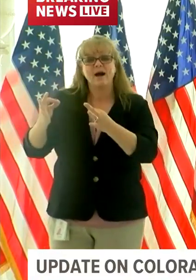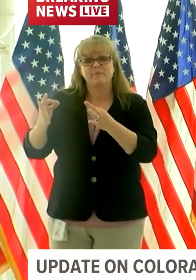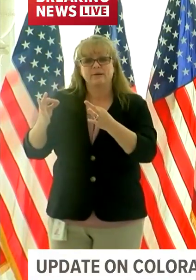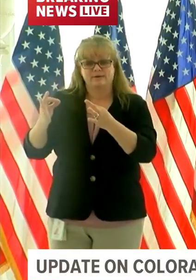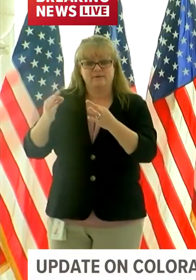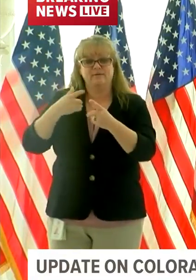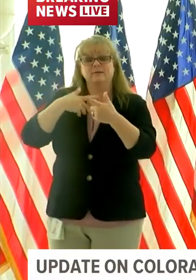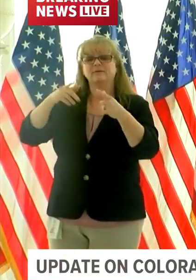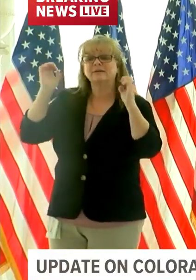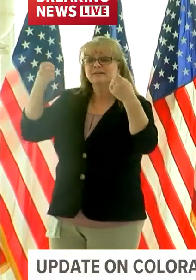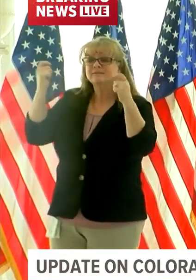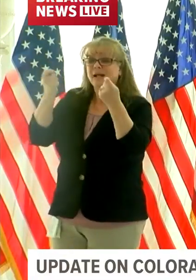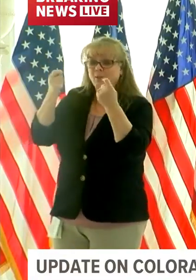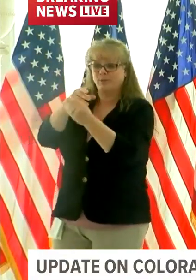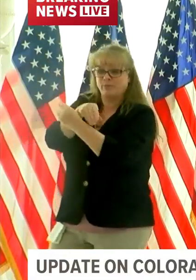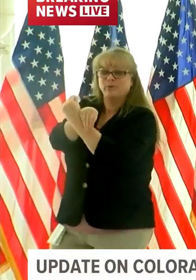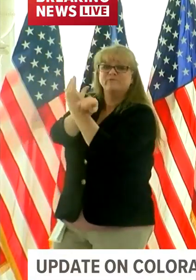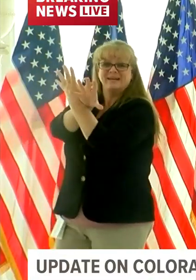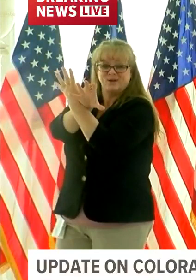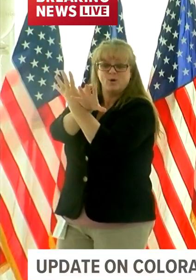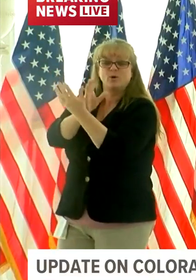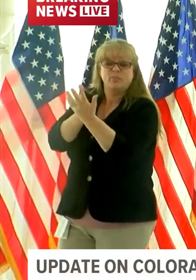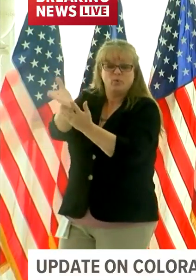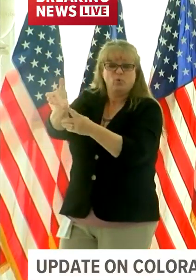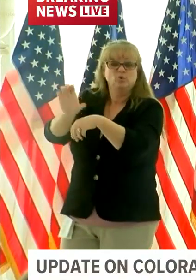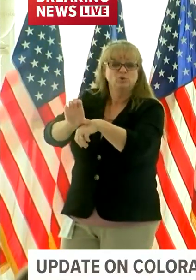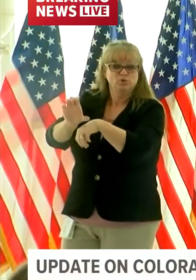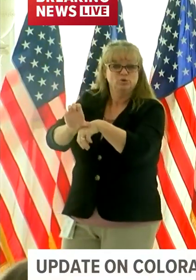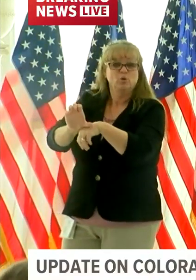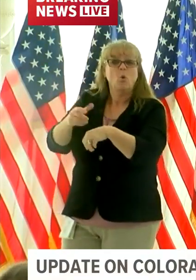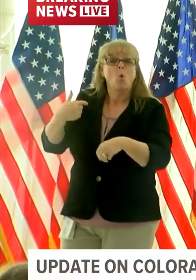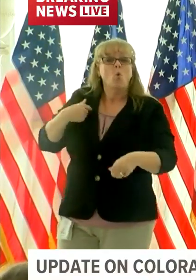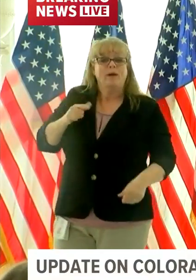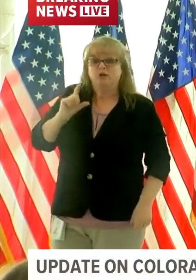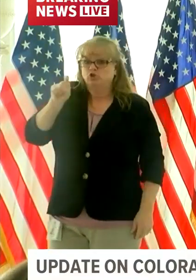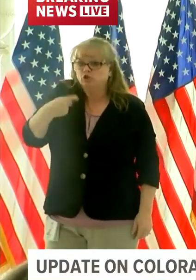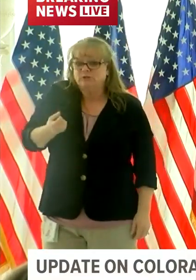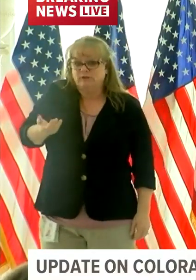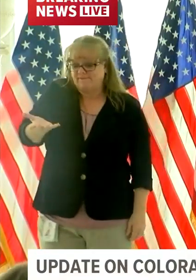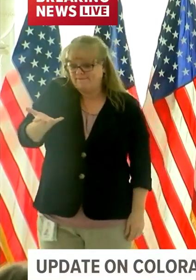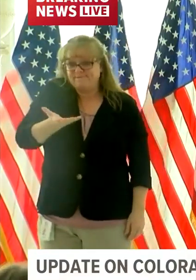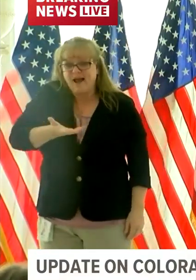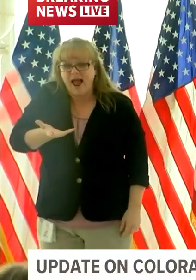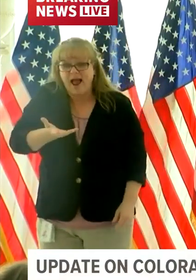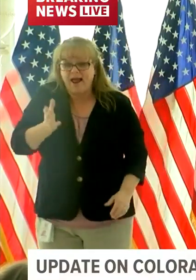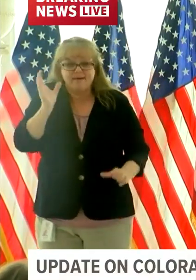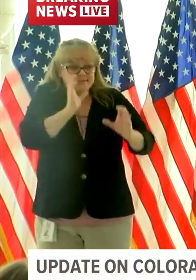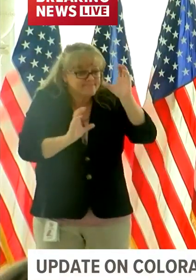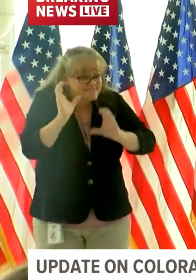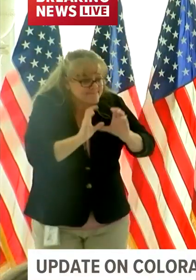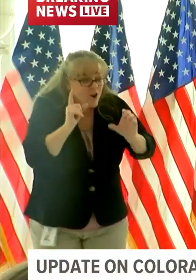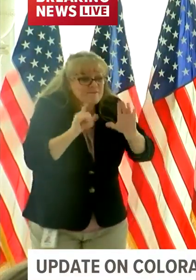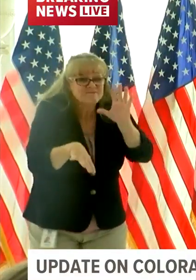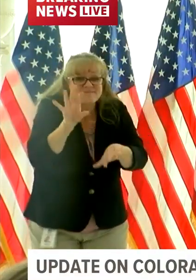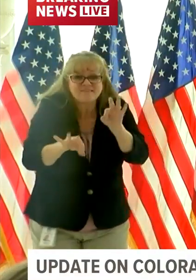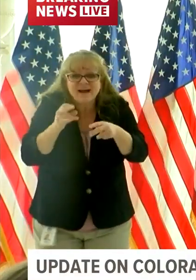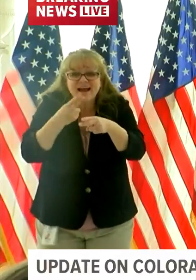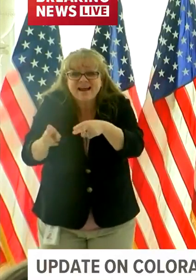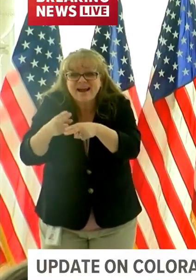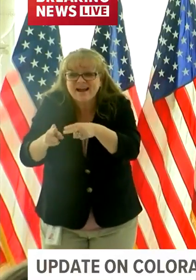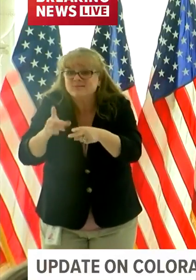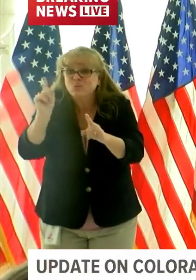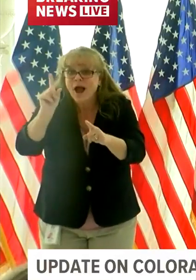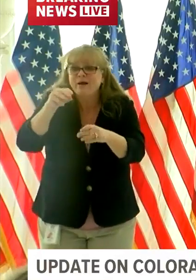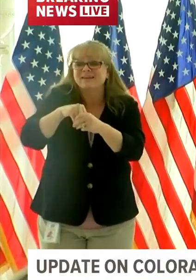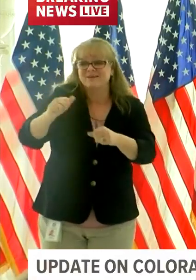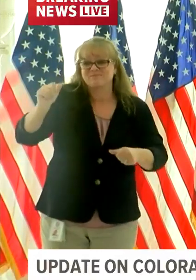eggs in our own backyard with just the 5 of us, though we will also do a Zoom gathering with our extended family